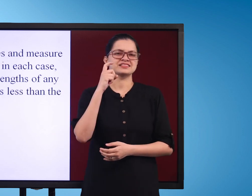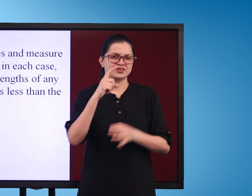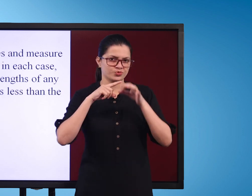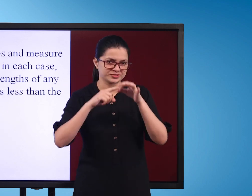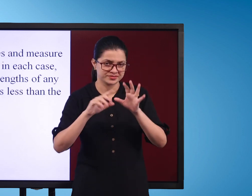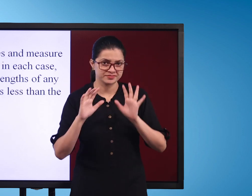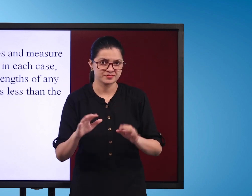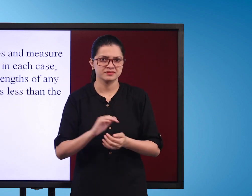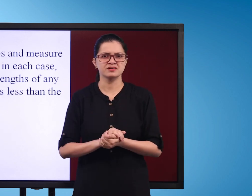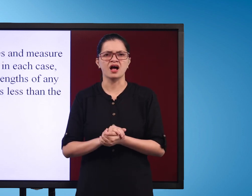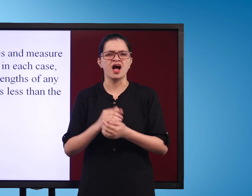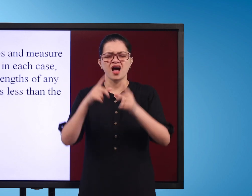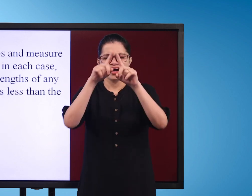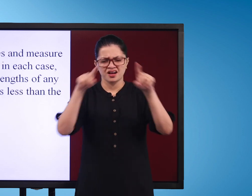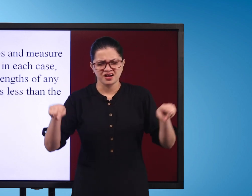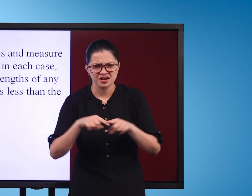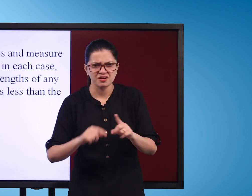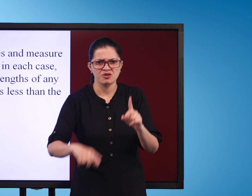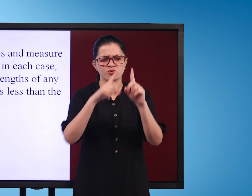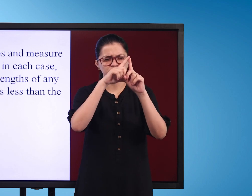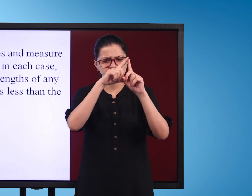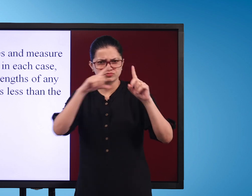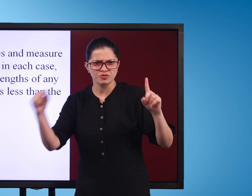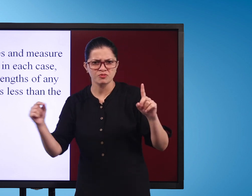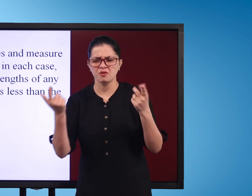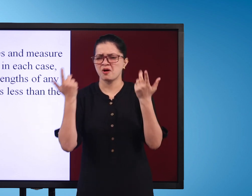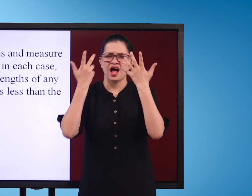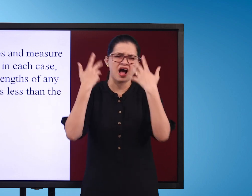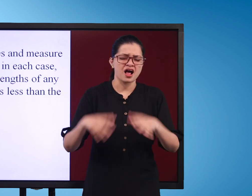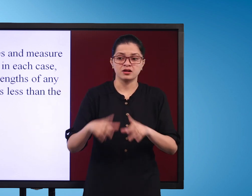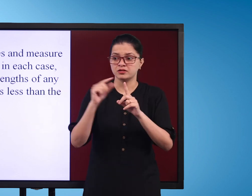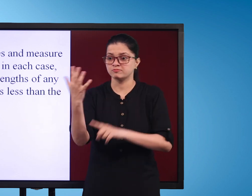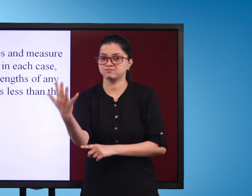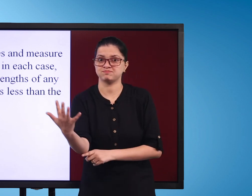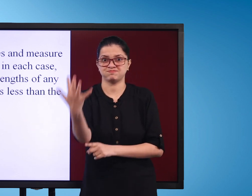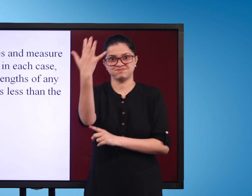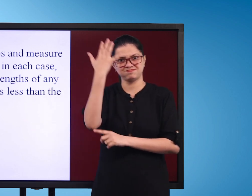Seven. Draw 5 triangles and measure their sides.